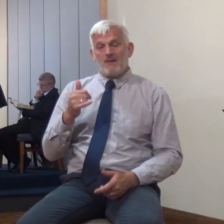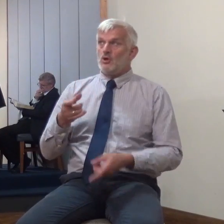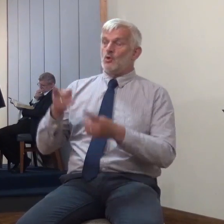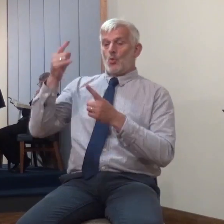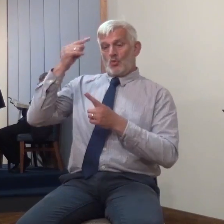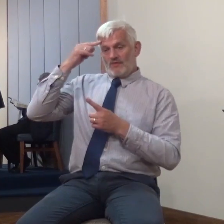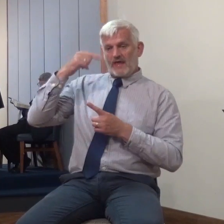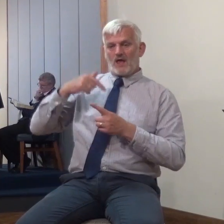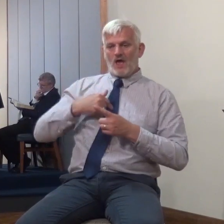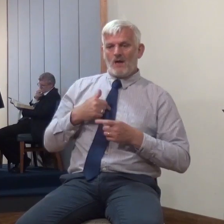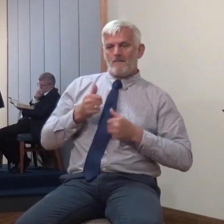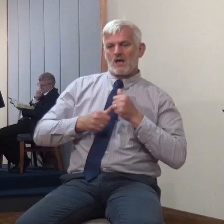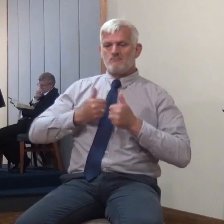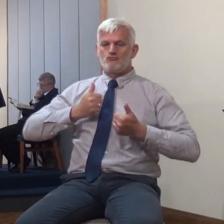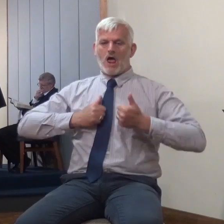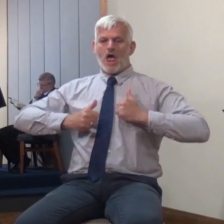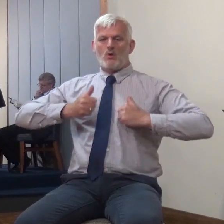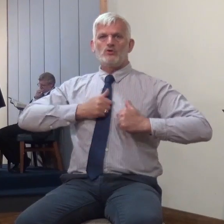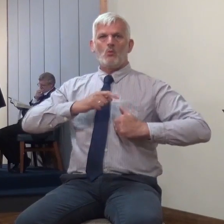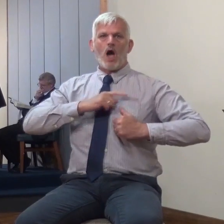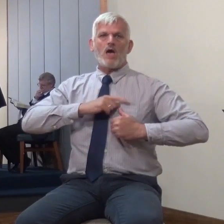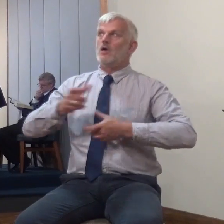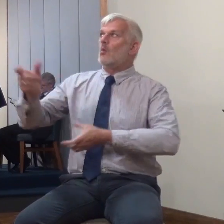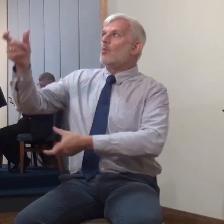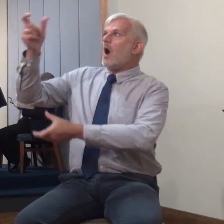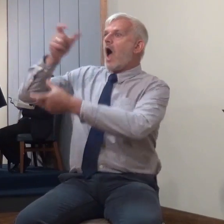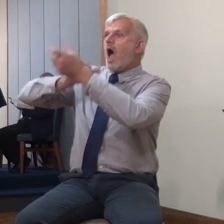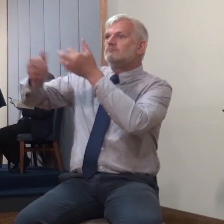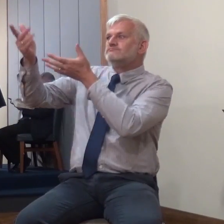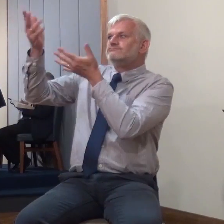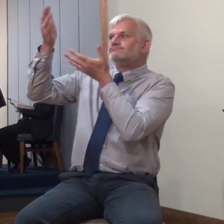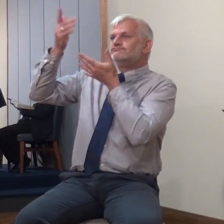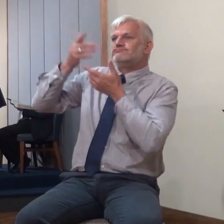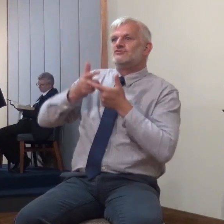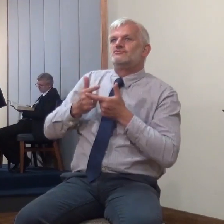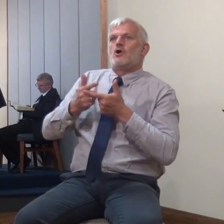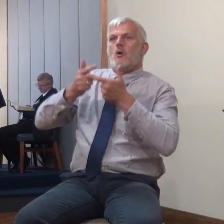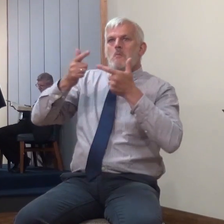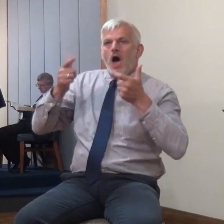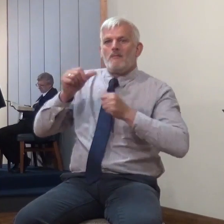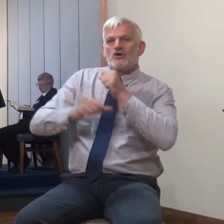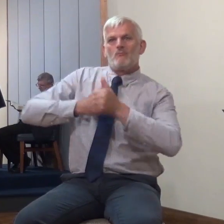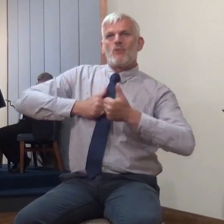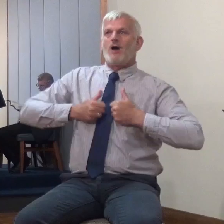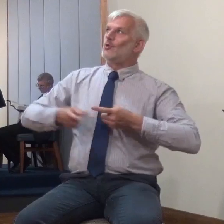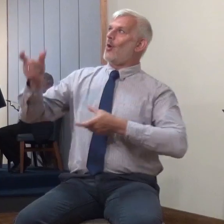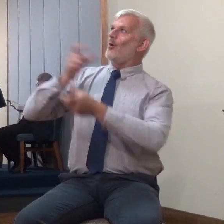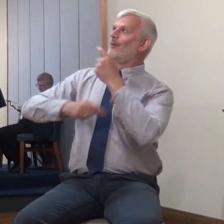through the abundance of the revelation, there was given to me a thorn in the flesh,